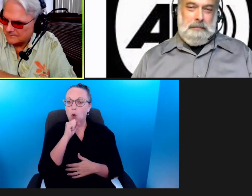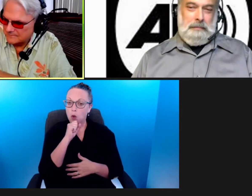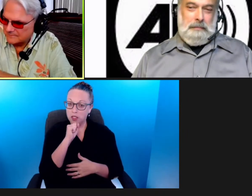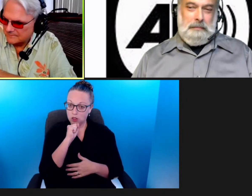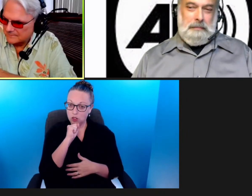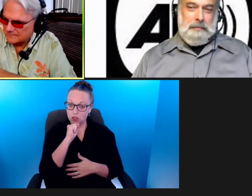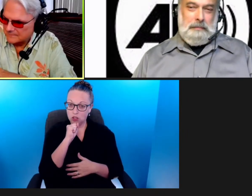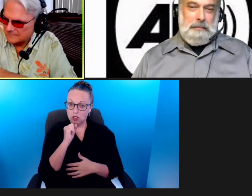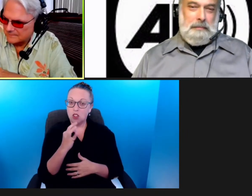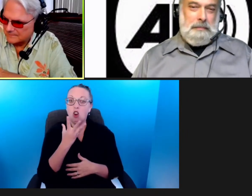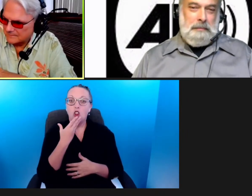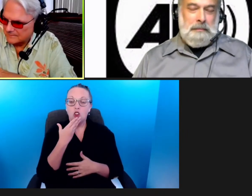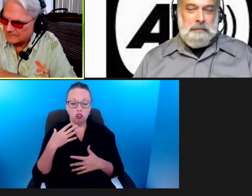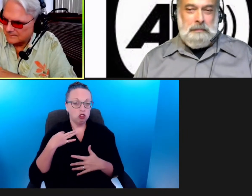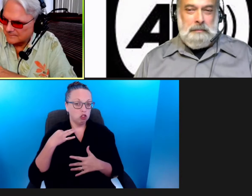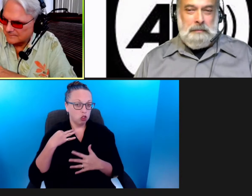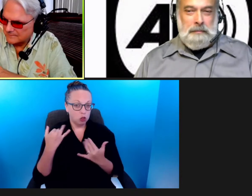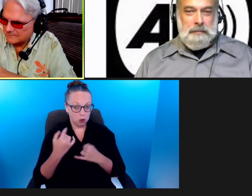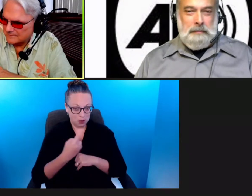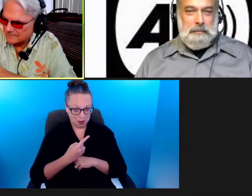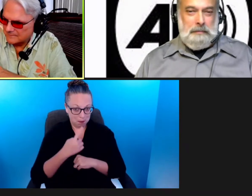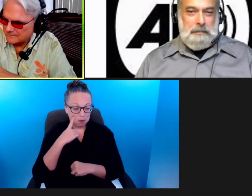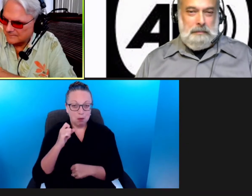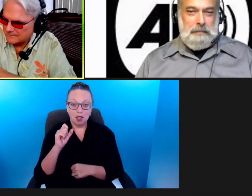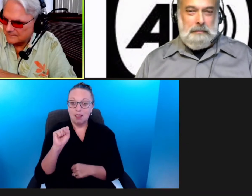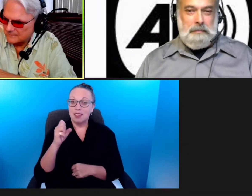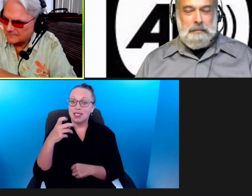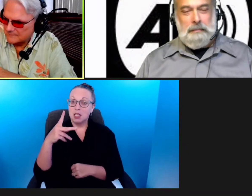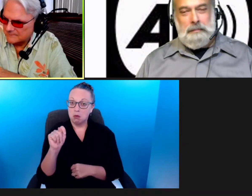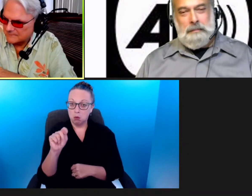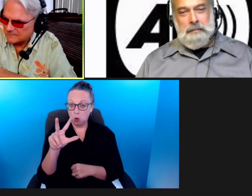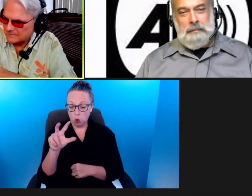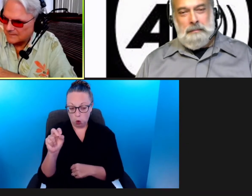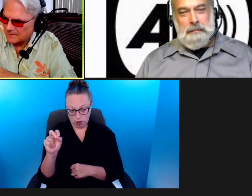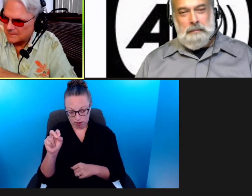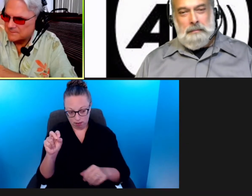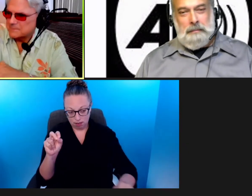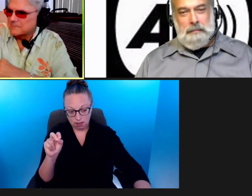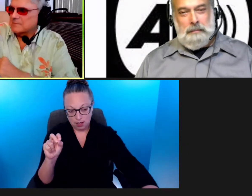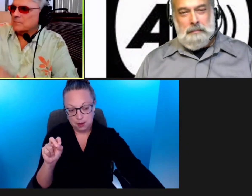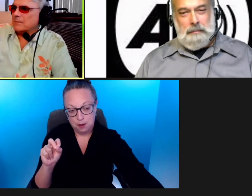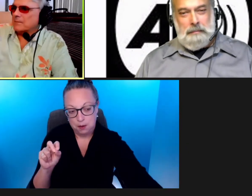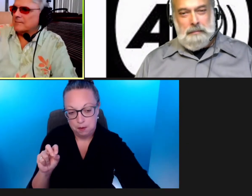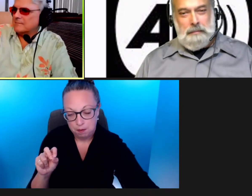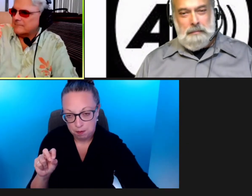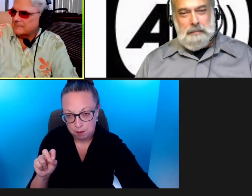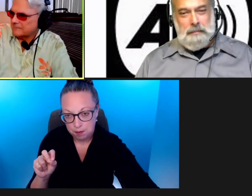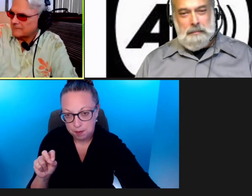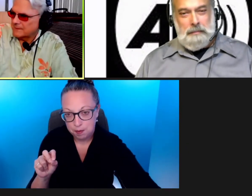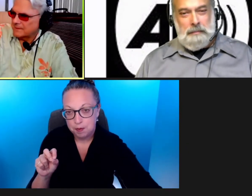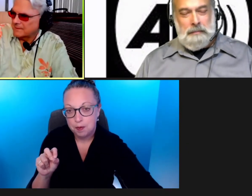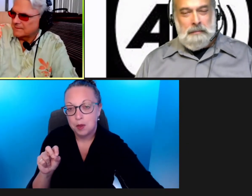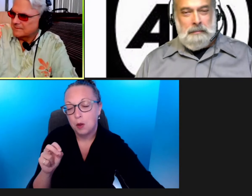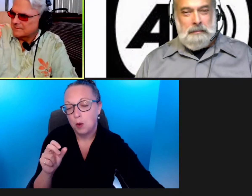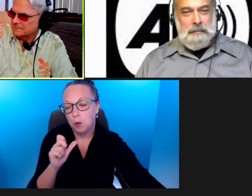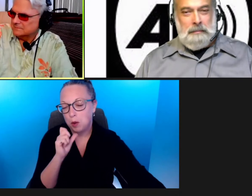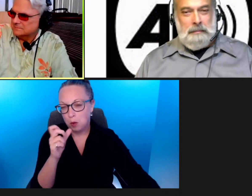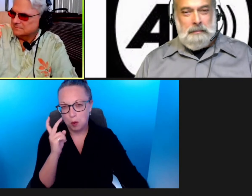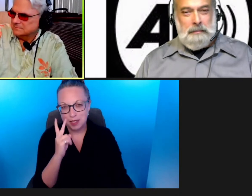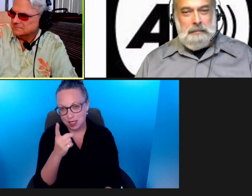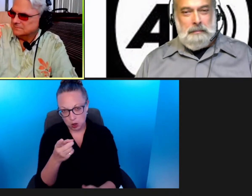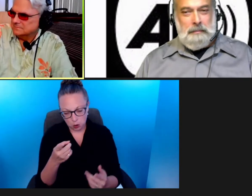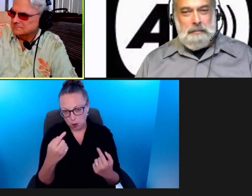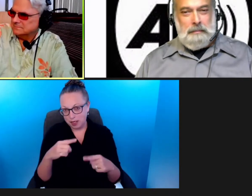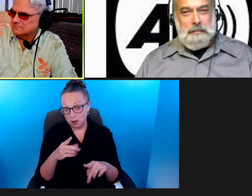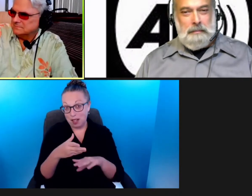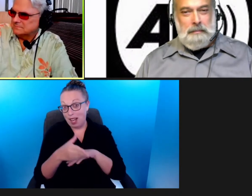them. Because September 30th, which we're not going to be seeing you until after that,